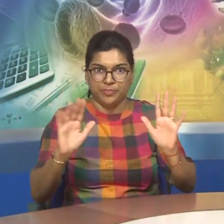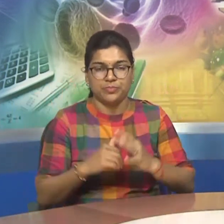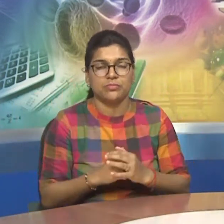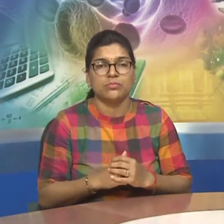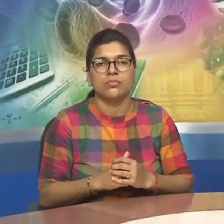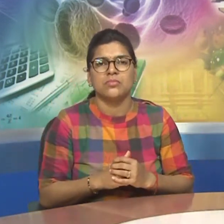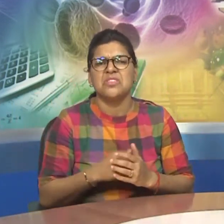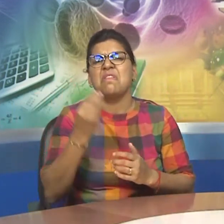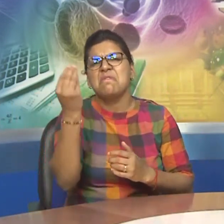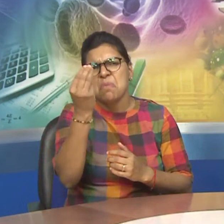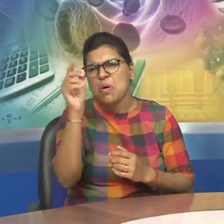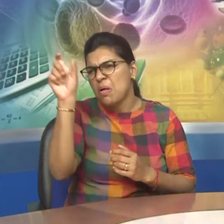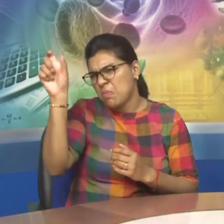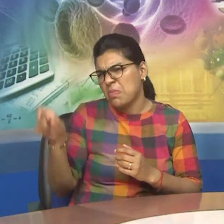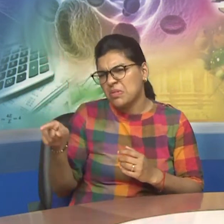by Mahatma Gandhi.